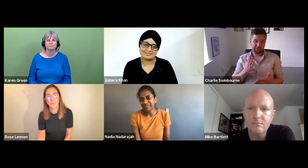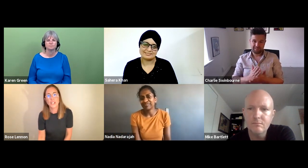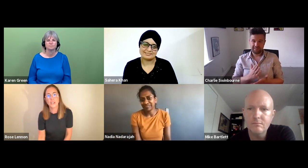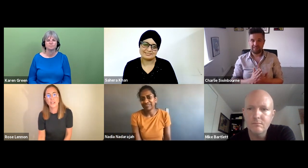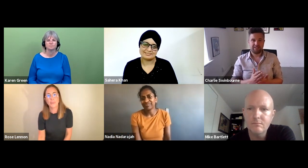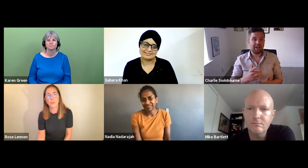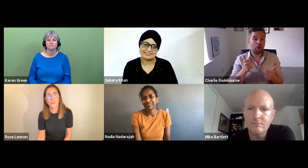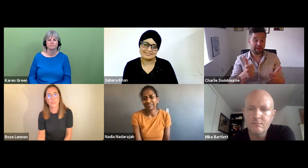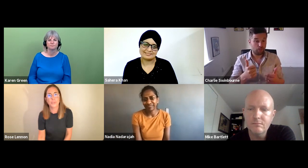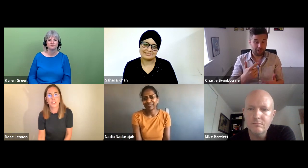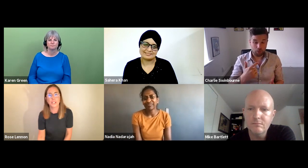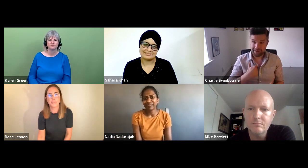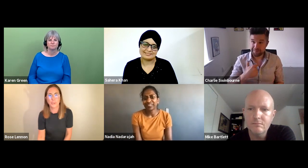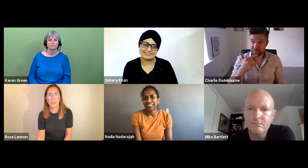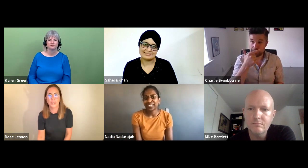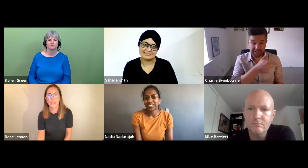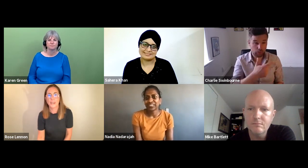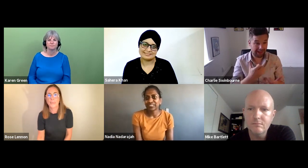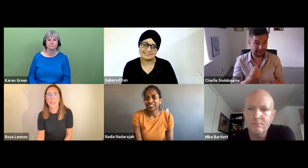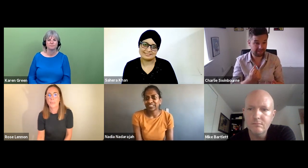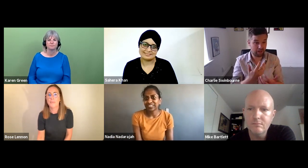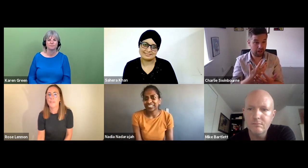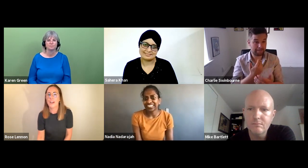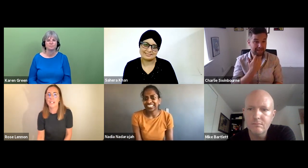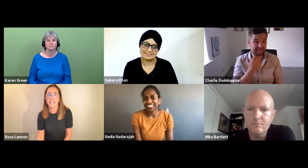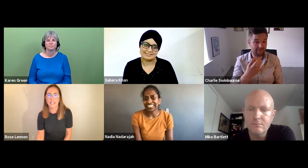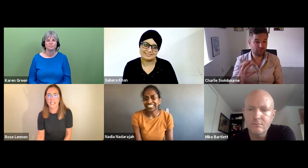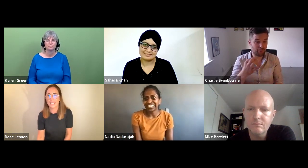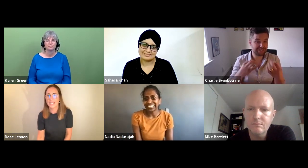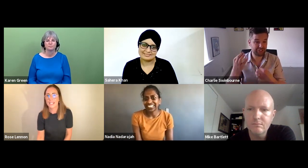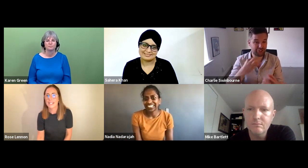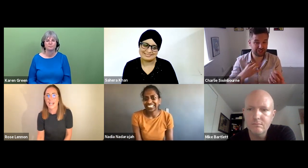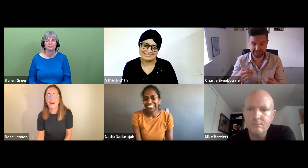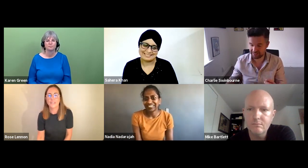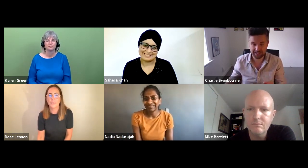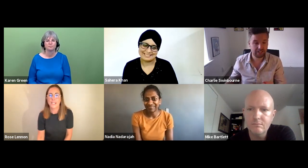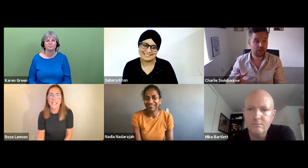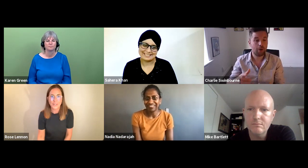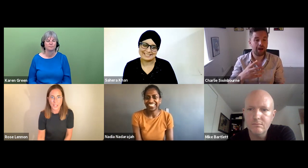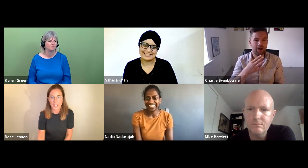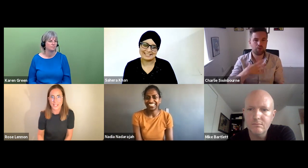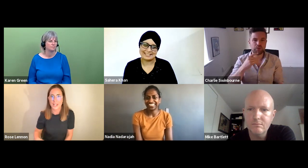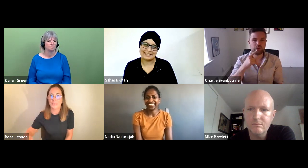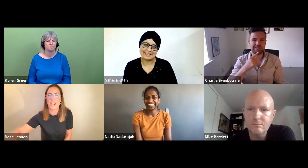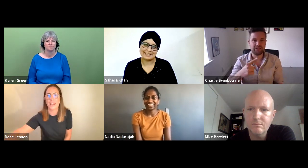We do need more. We do need more. We've been very lucky to have plenty of questions come